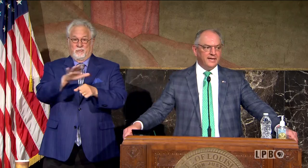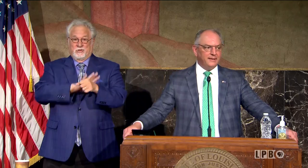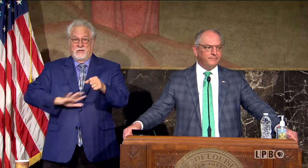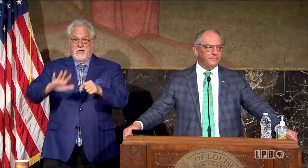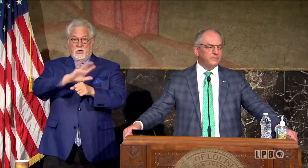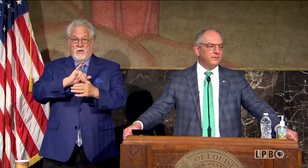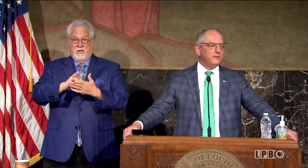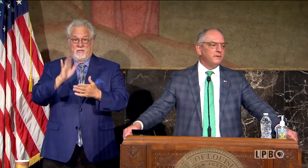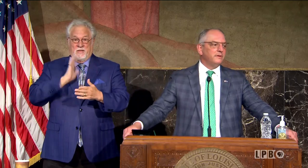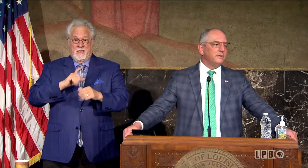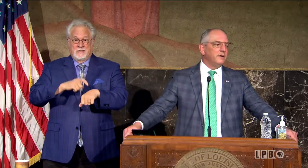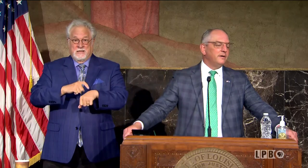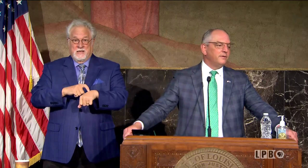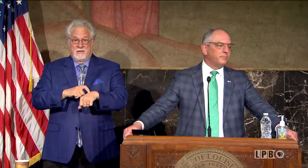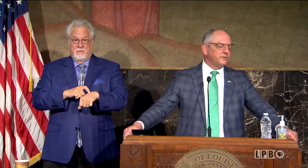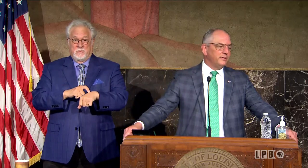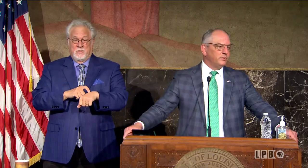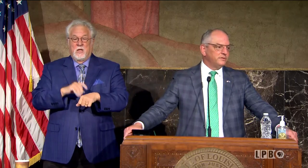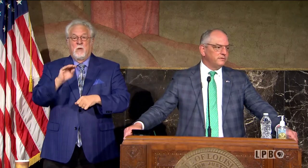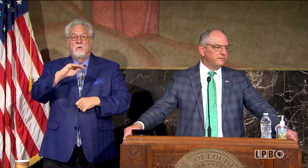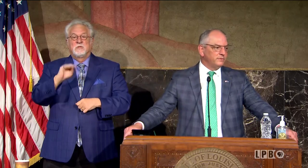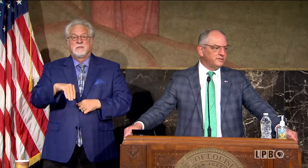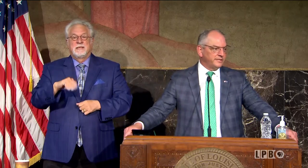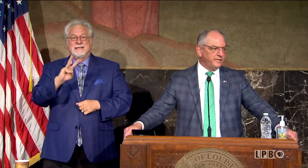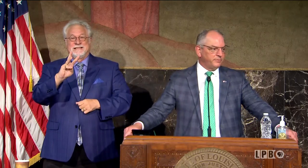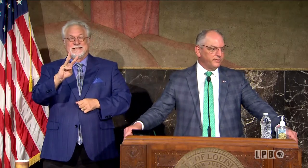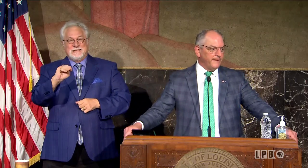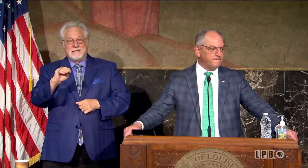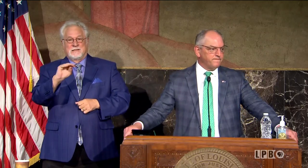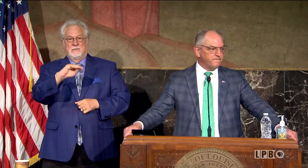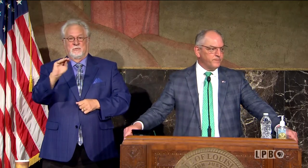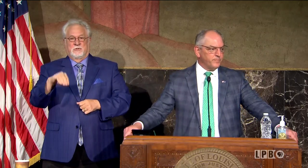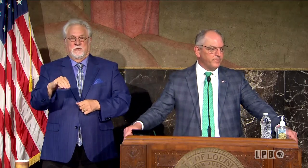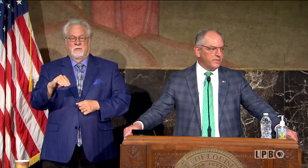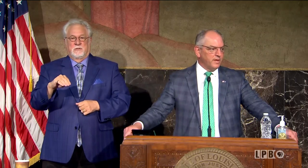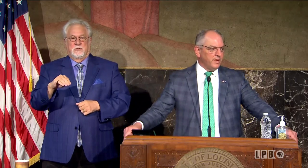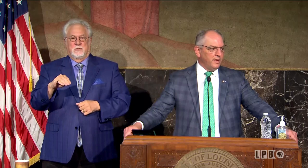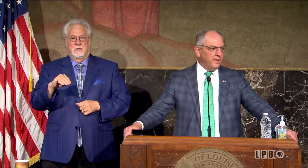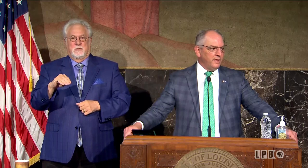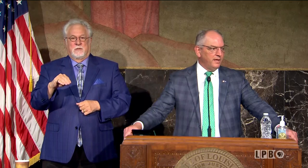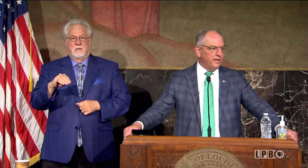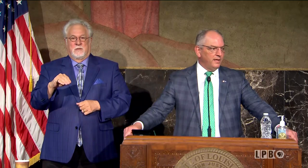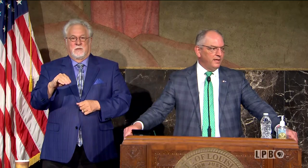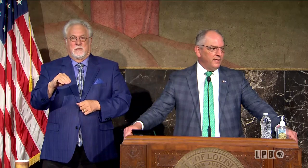at that time, the percent was 60%.